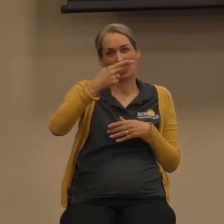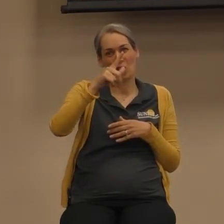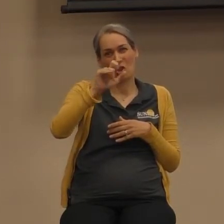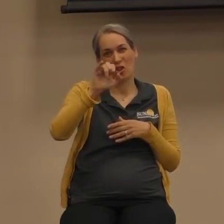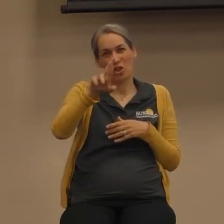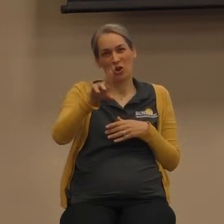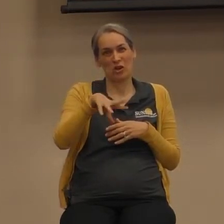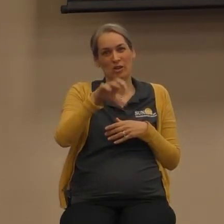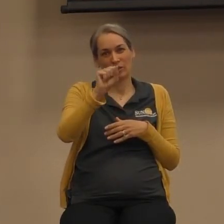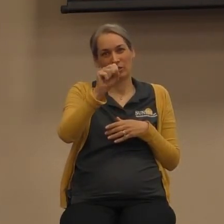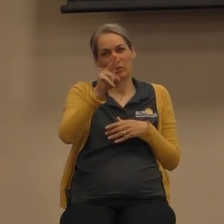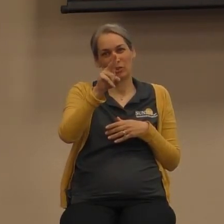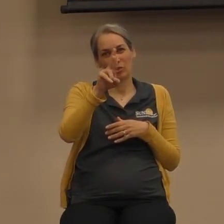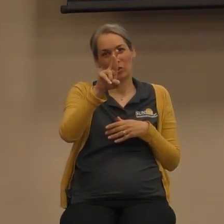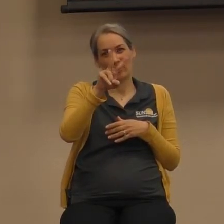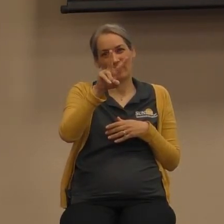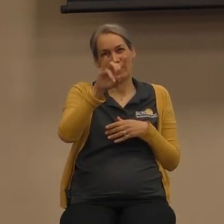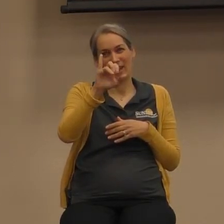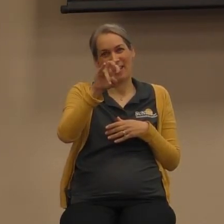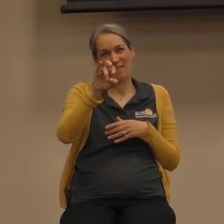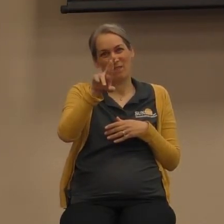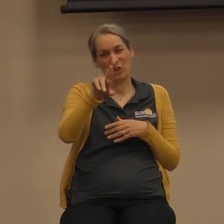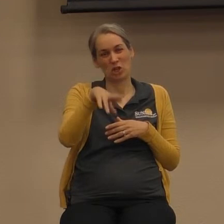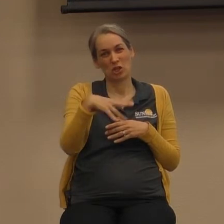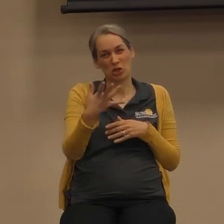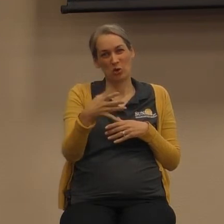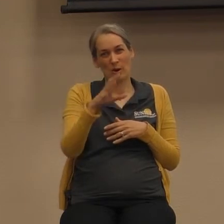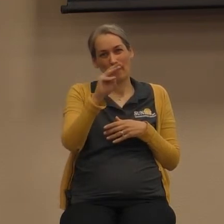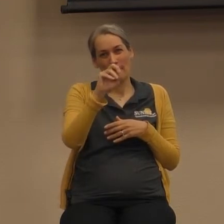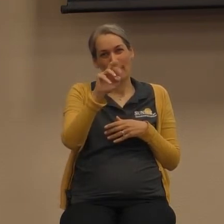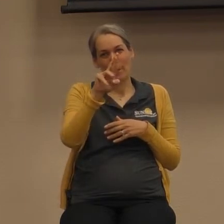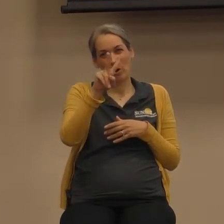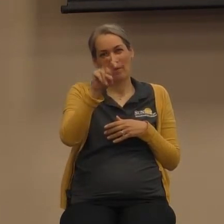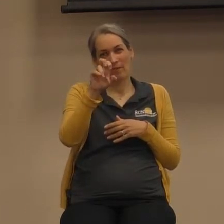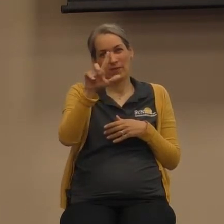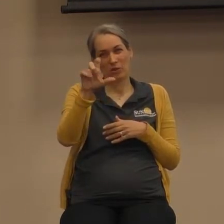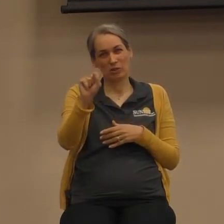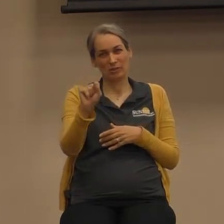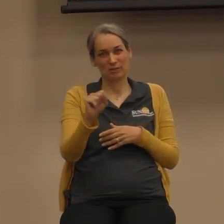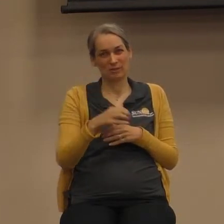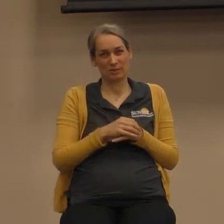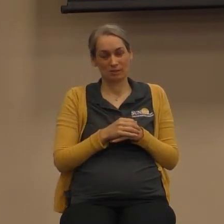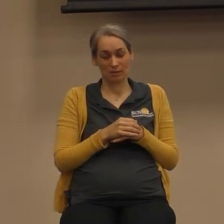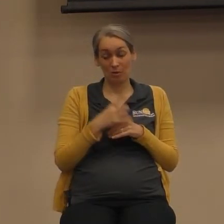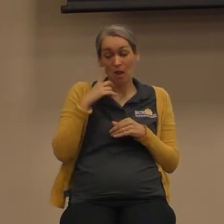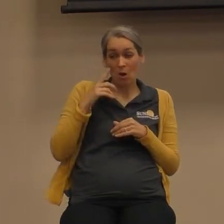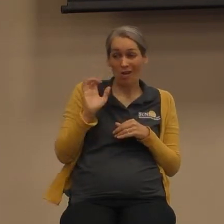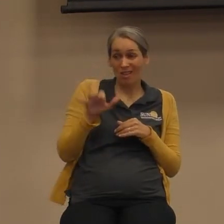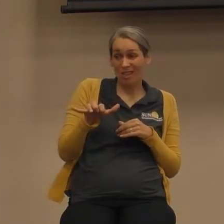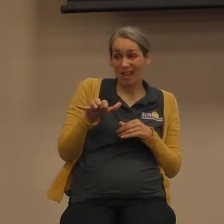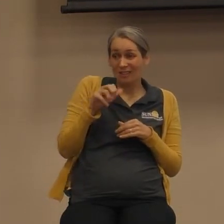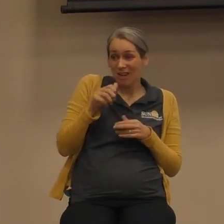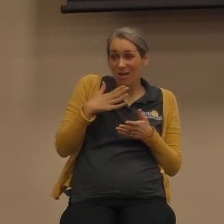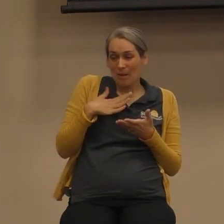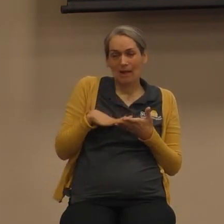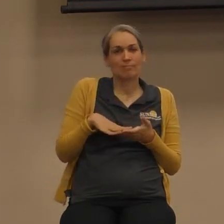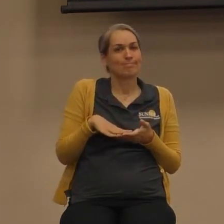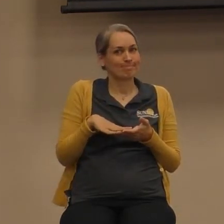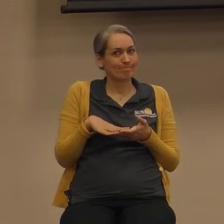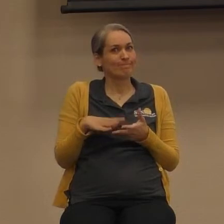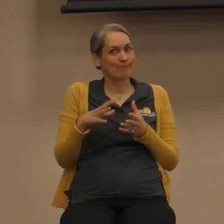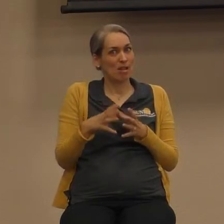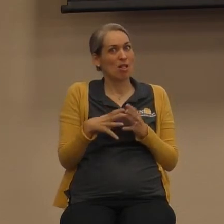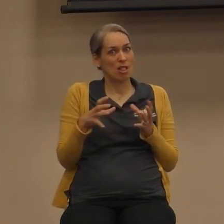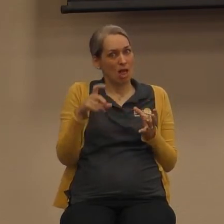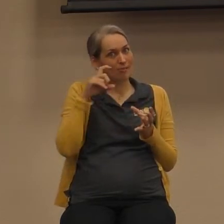Survivor? The chicks in bikinis? Does anybody watch Marvel's Jessica Jones? Well, it's Marvel. How could it be bad? Ton of sexual content in